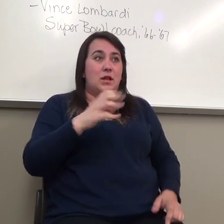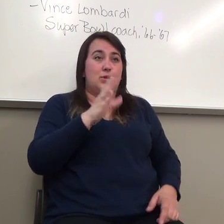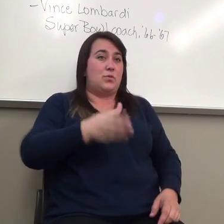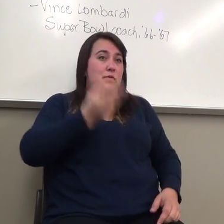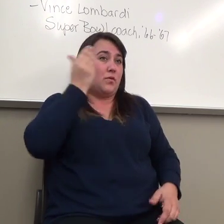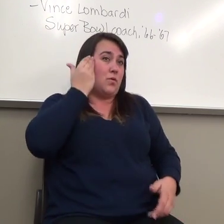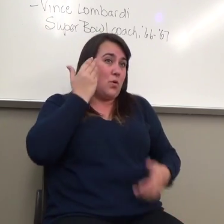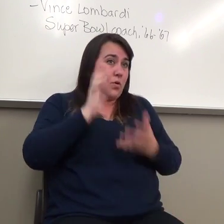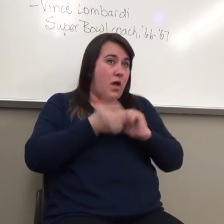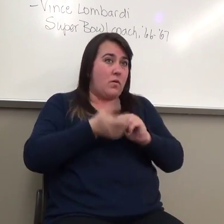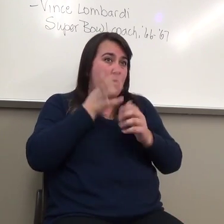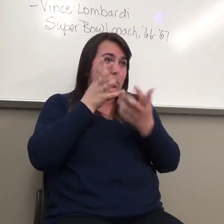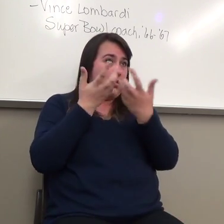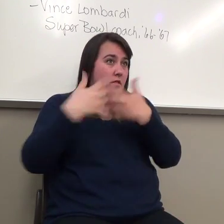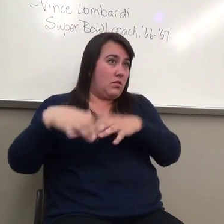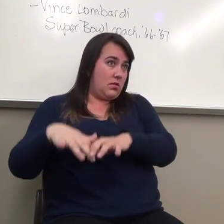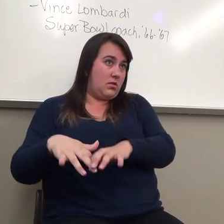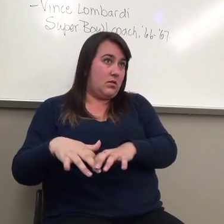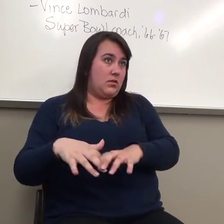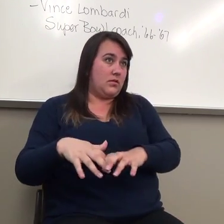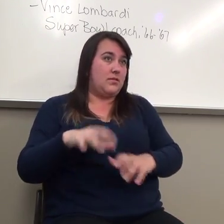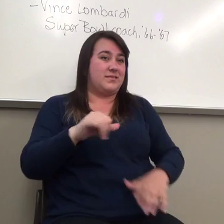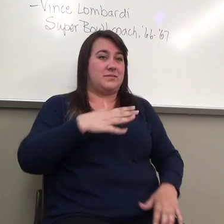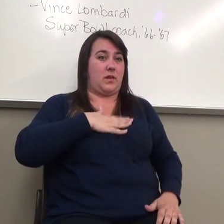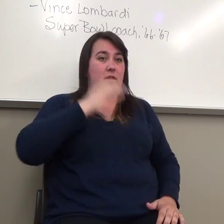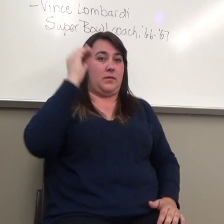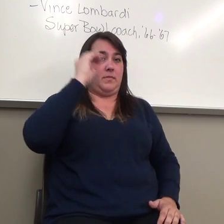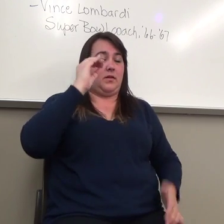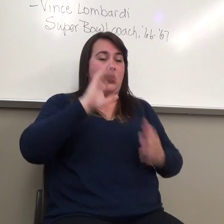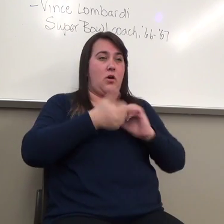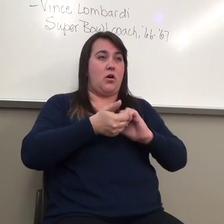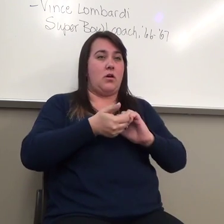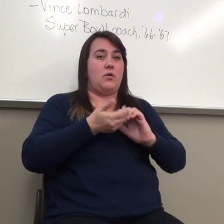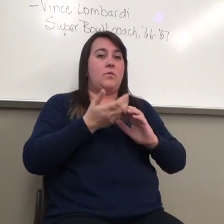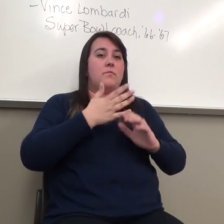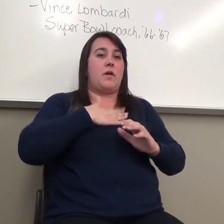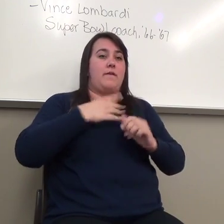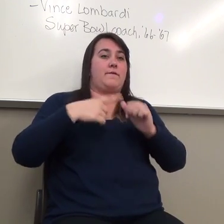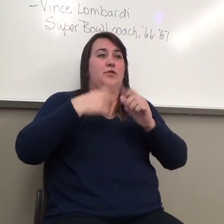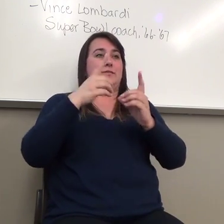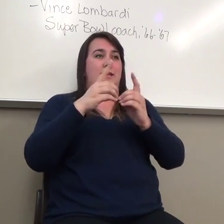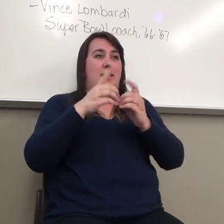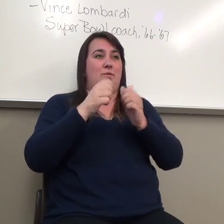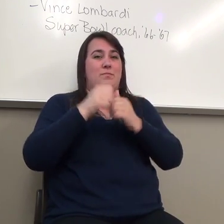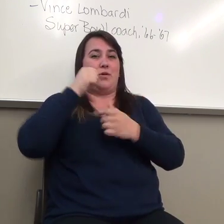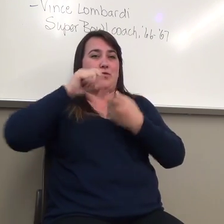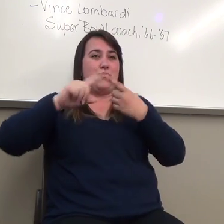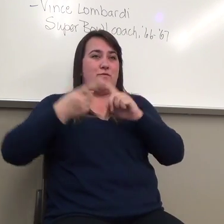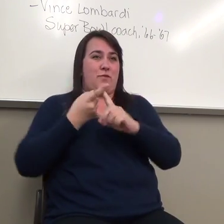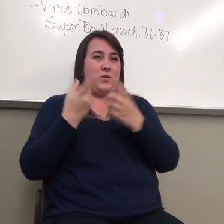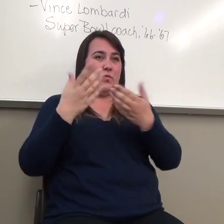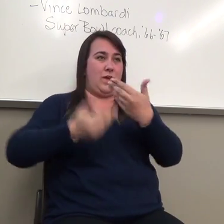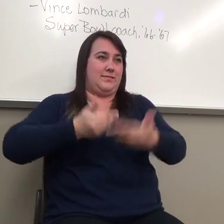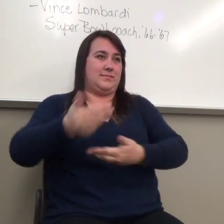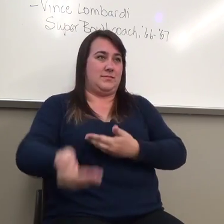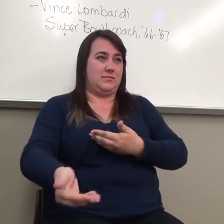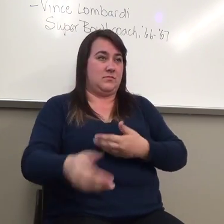out. This is my opinion on how my first date with my girlfriend went. Did that have an argument